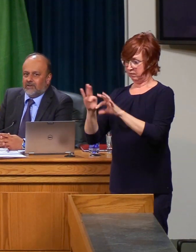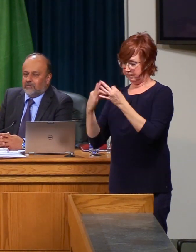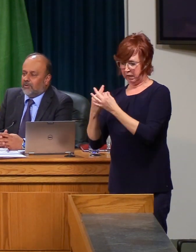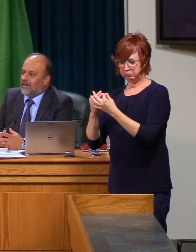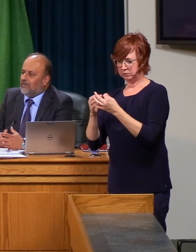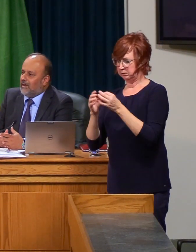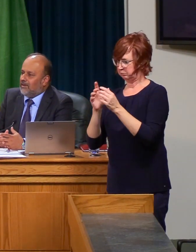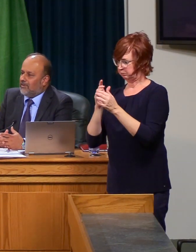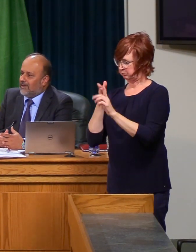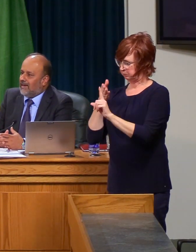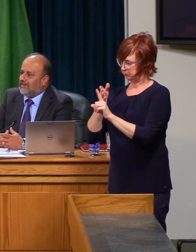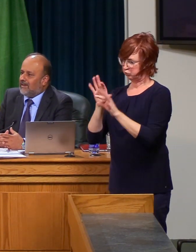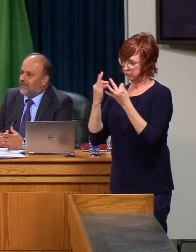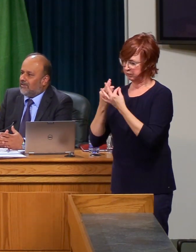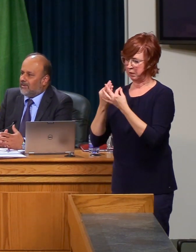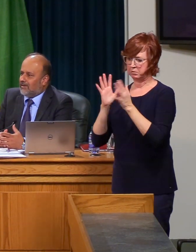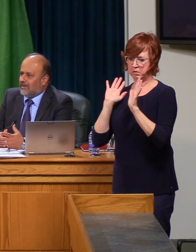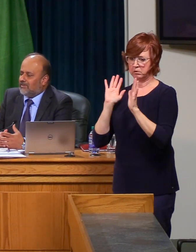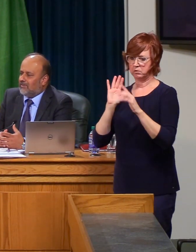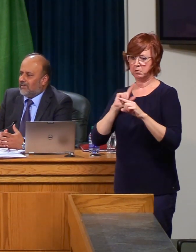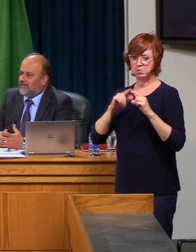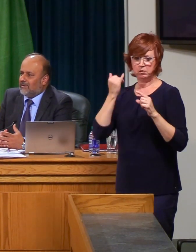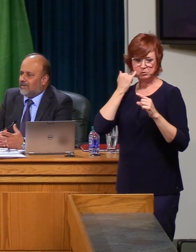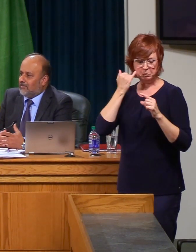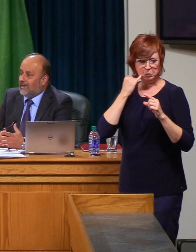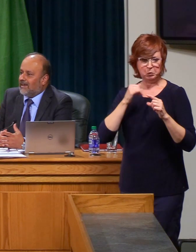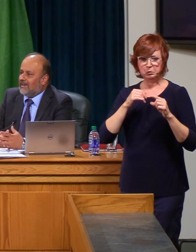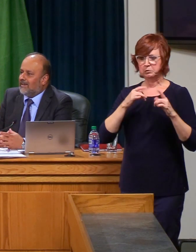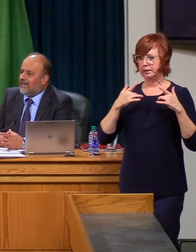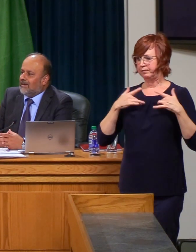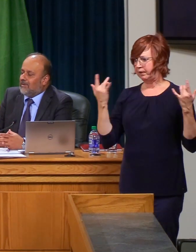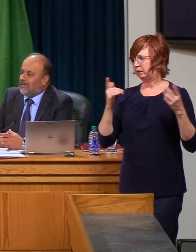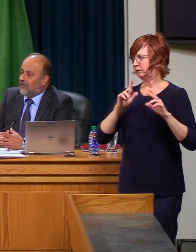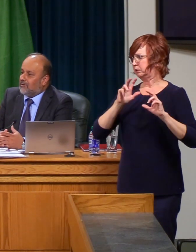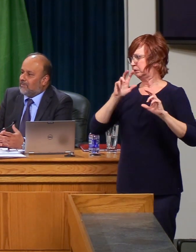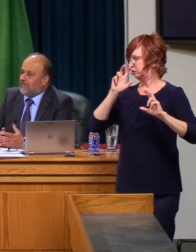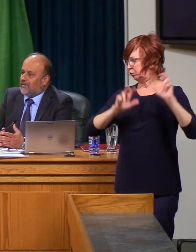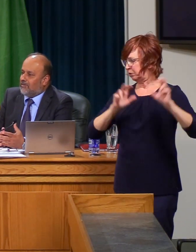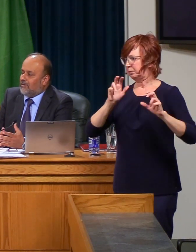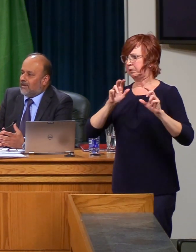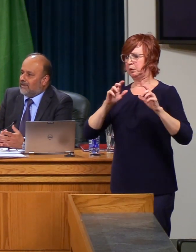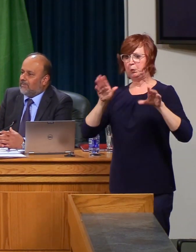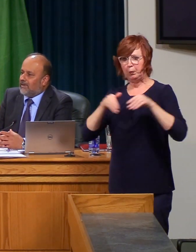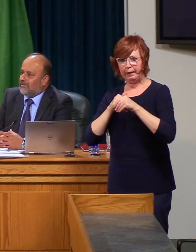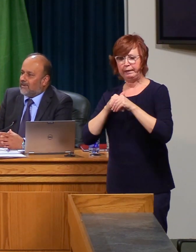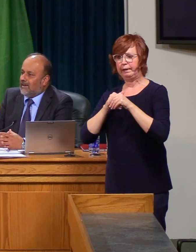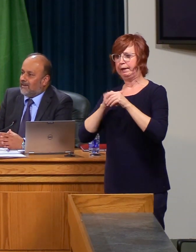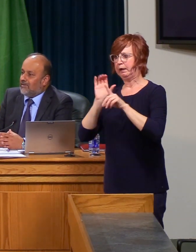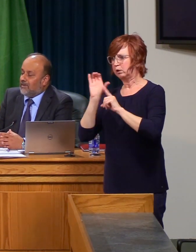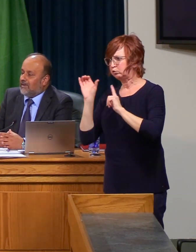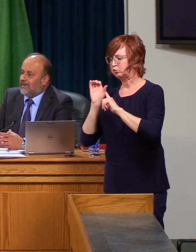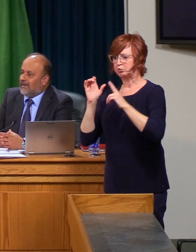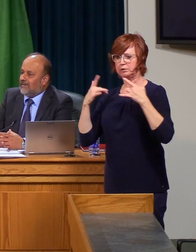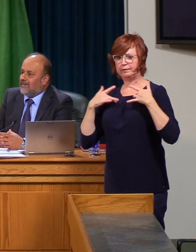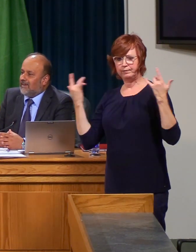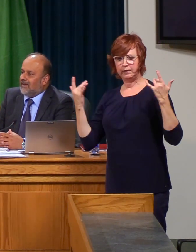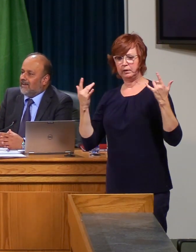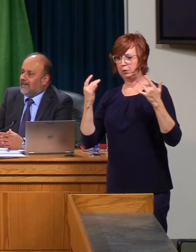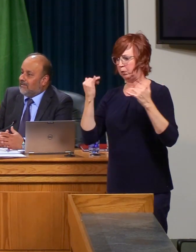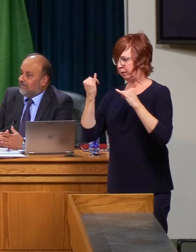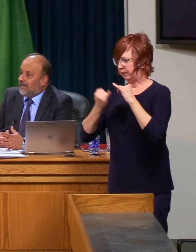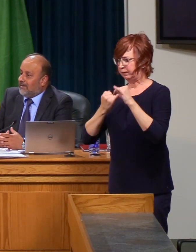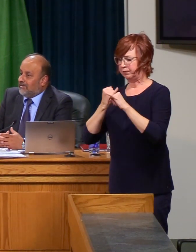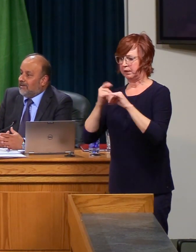to a sporting event or a gathering or a cultural festival, a wedding, where there are lots of people from other parts of Canada or even